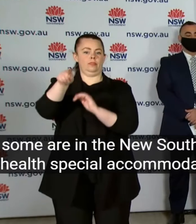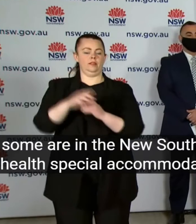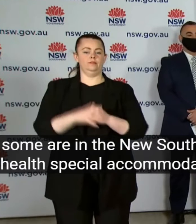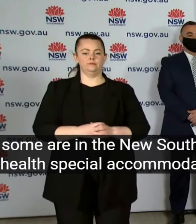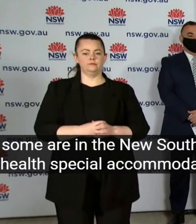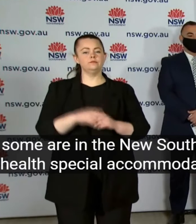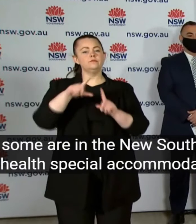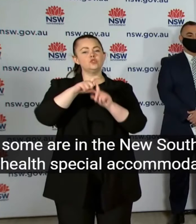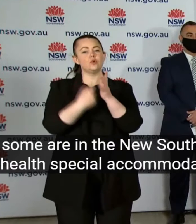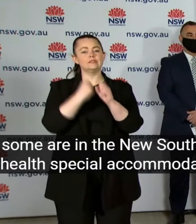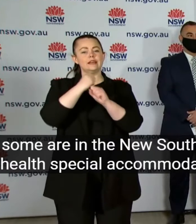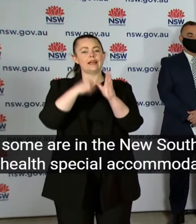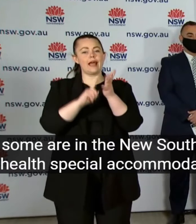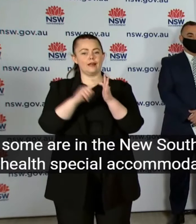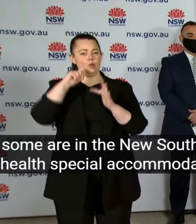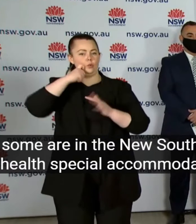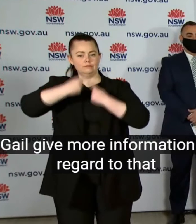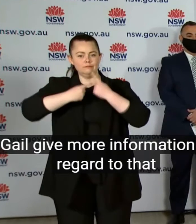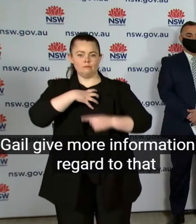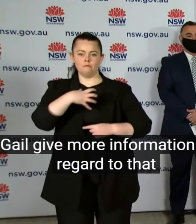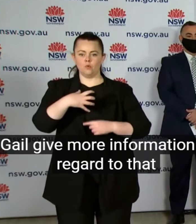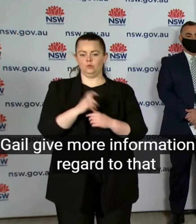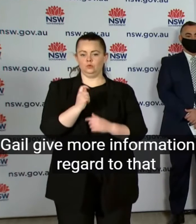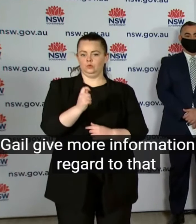more information in regard to that.